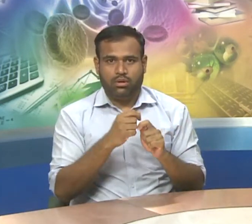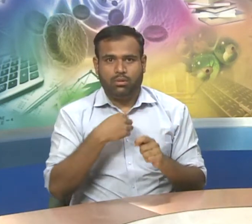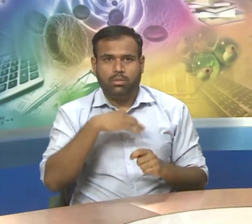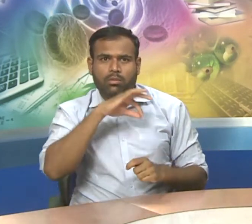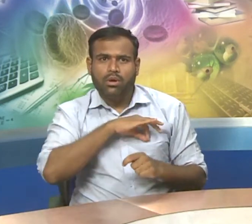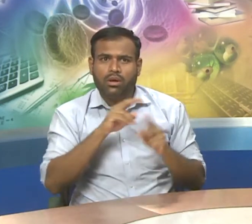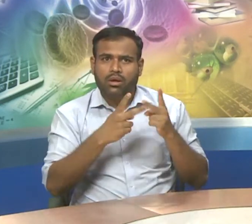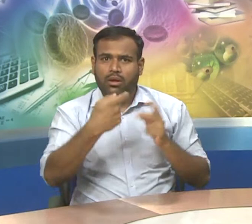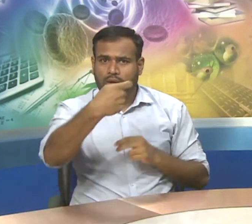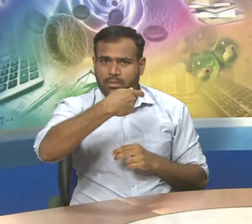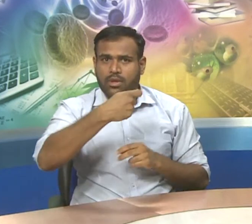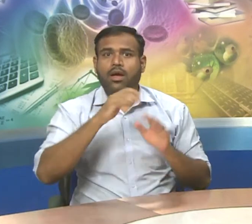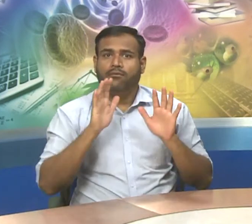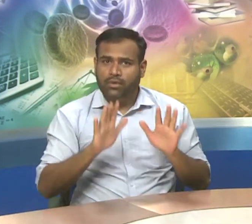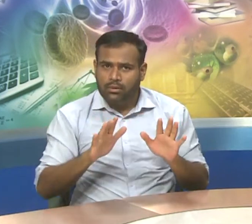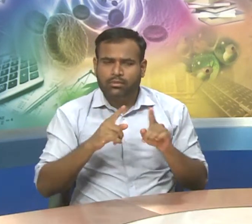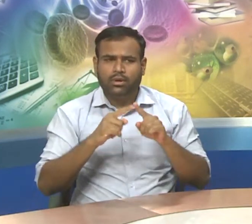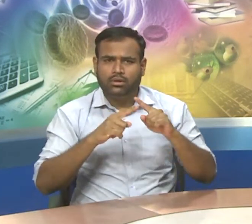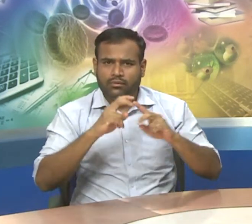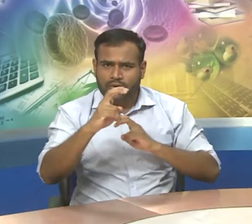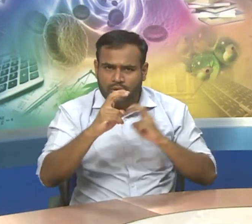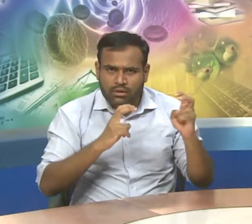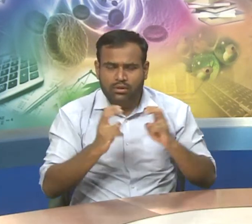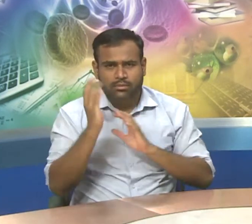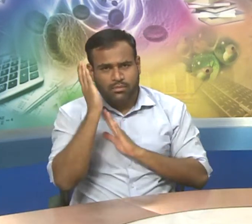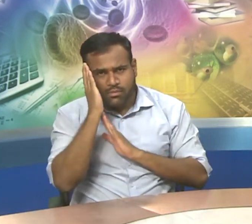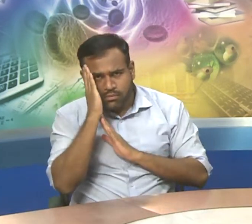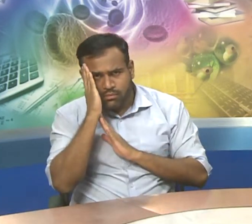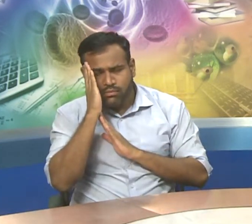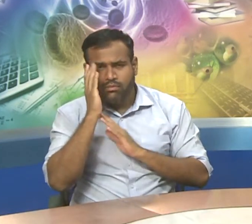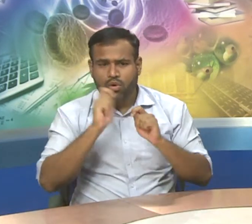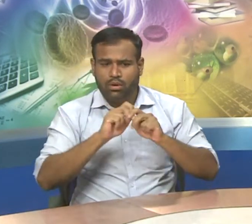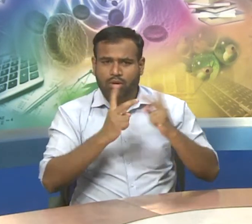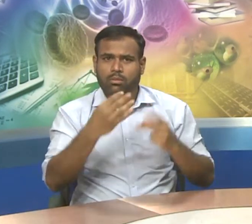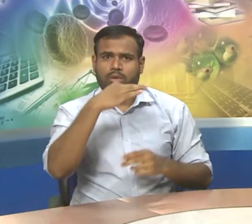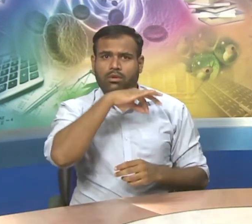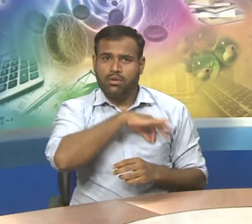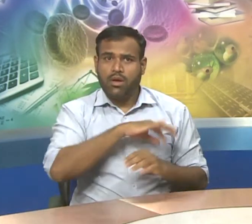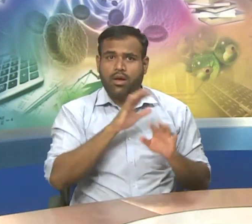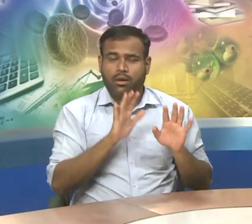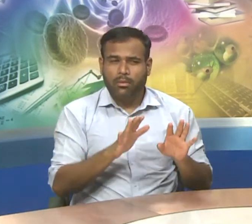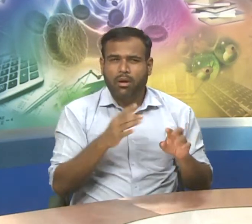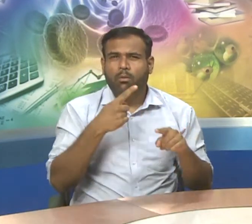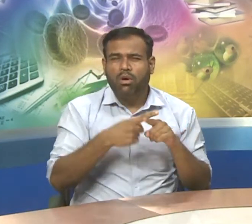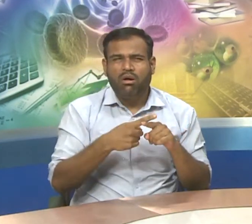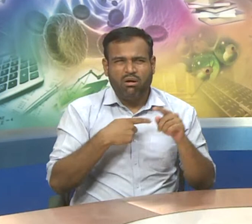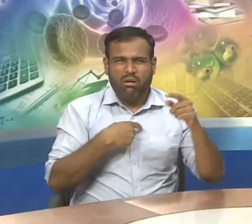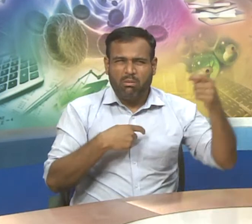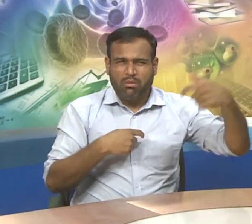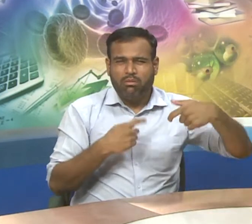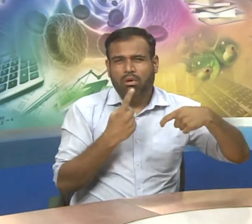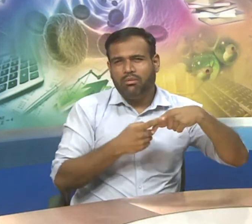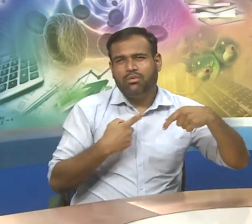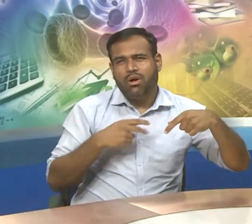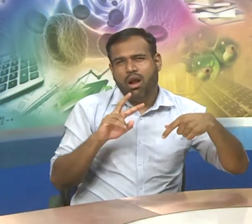person holding it some financial gain or advantage or any other benefit.